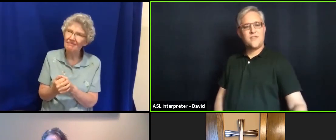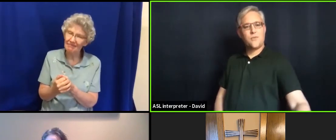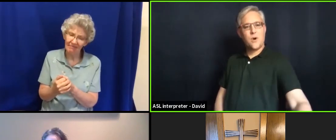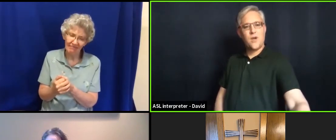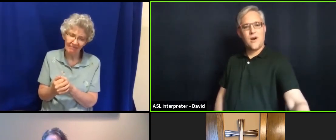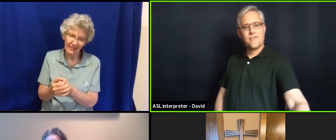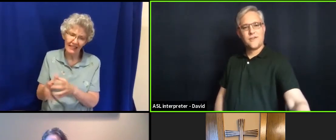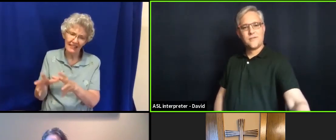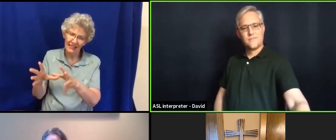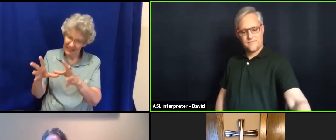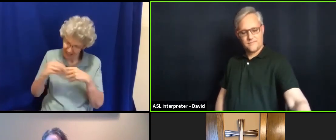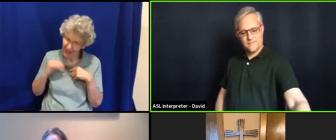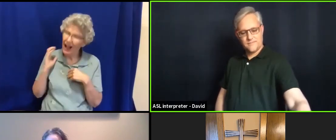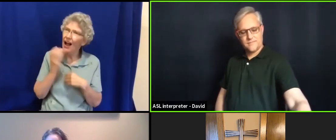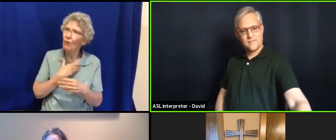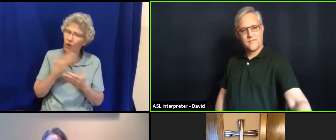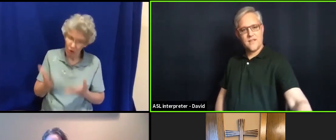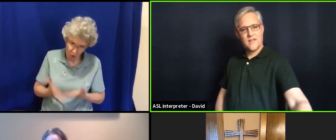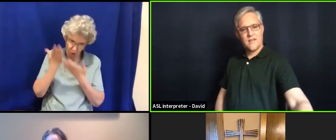Receive what we offer.